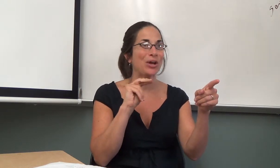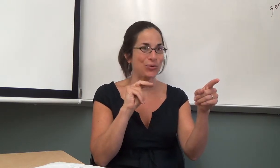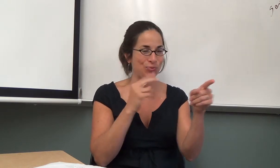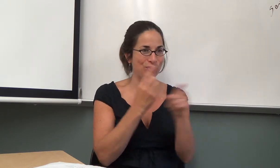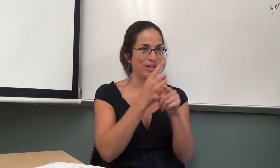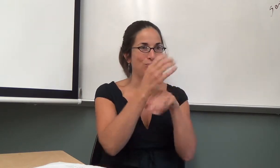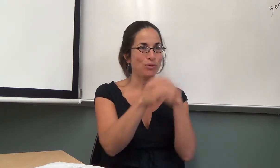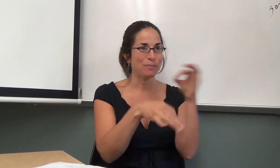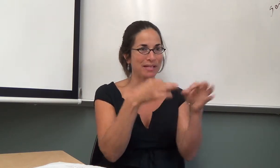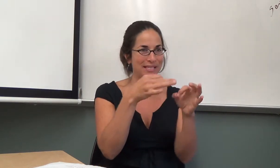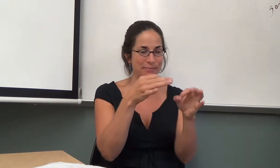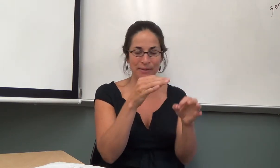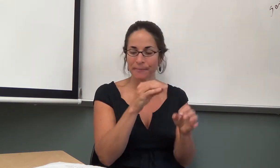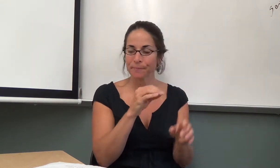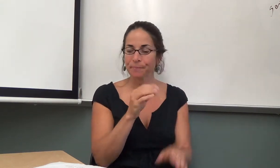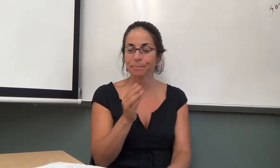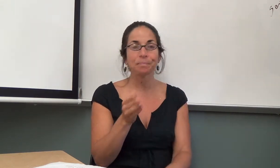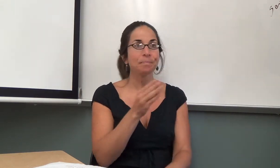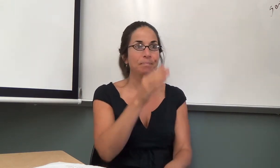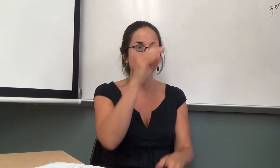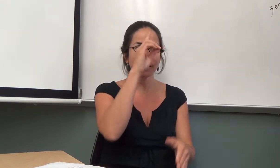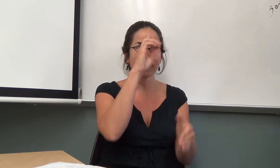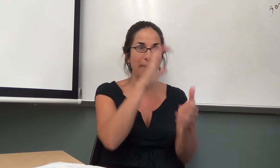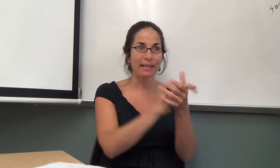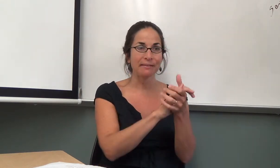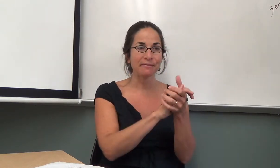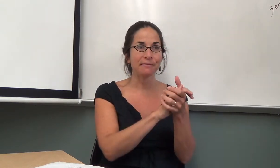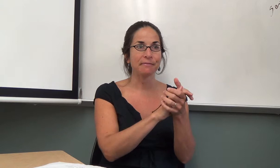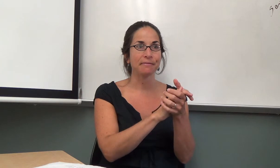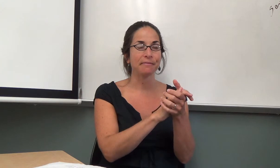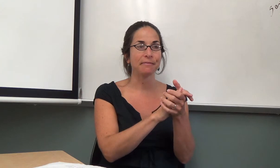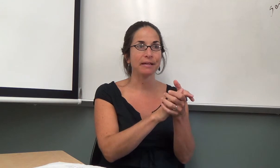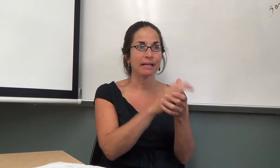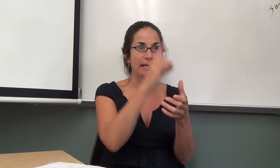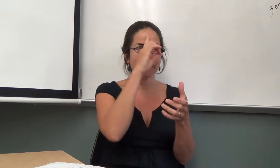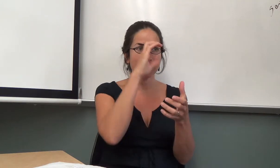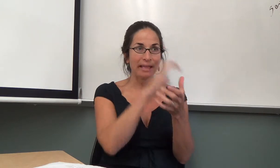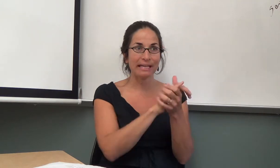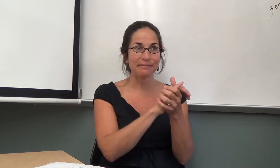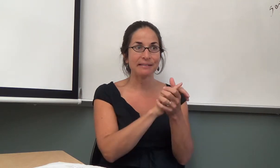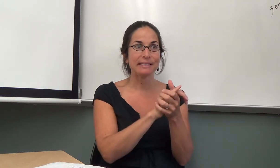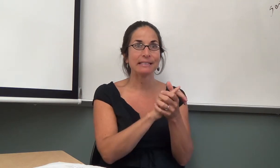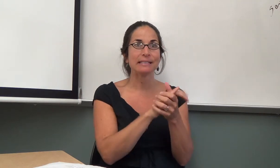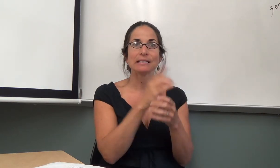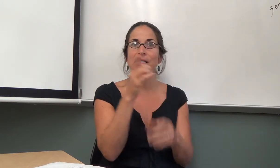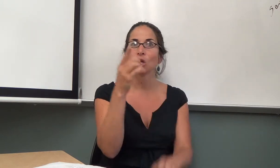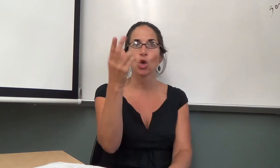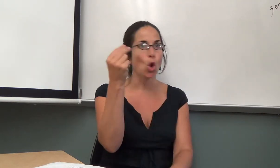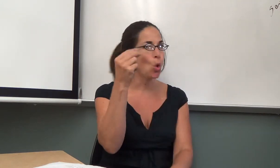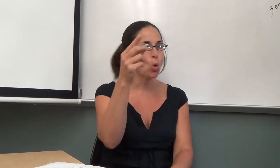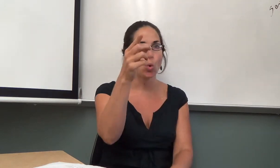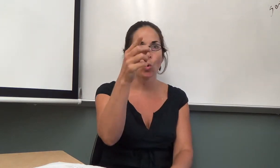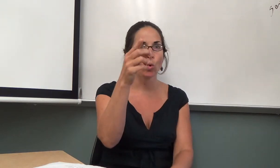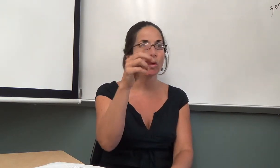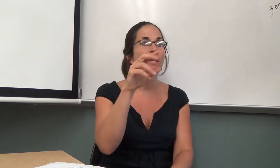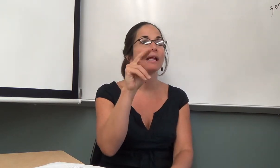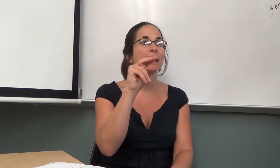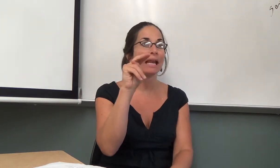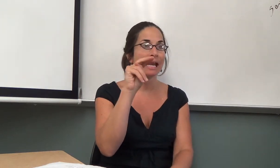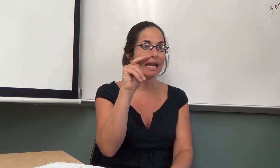Good. And then what about beliefs? Who can help David out and tell me what beliefs is? Amanda? No. It is a noun. Excellent job. It is